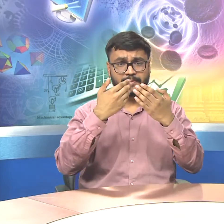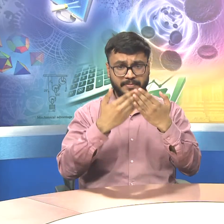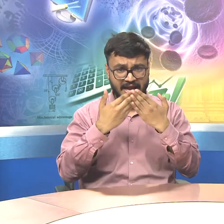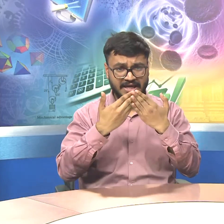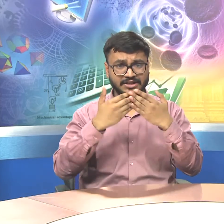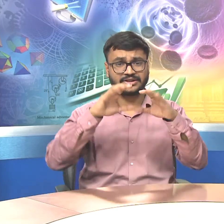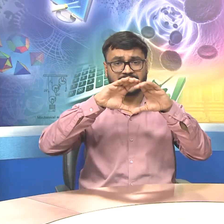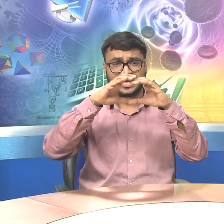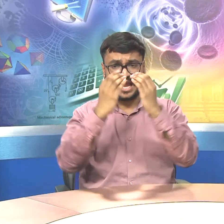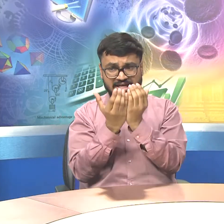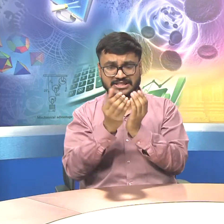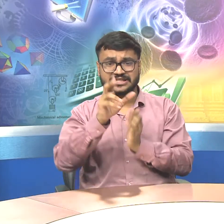sentence.